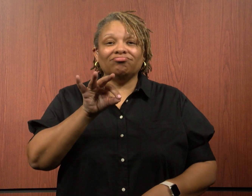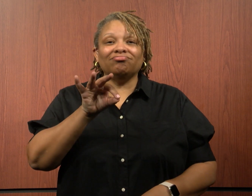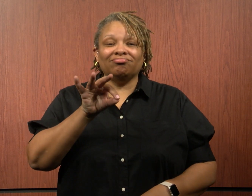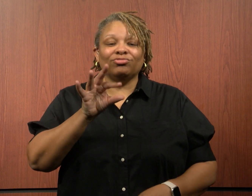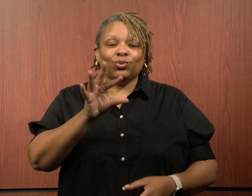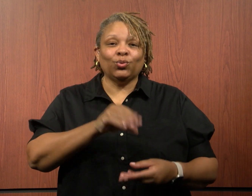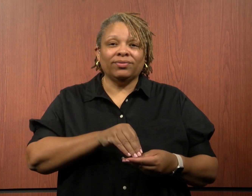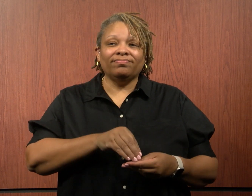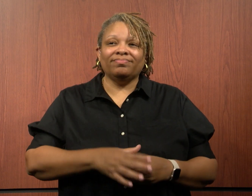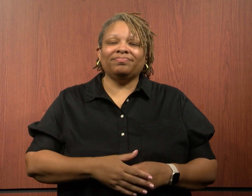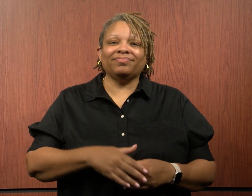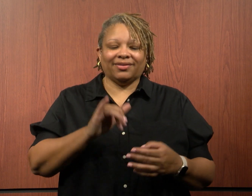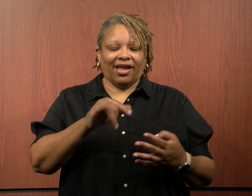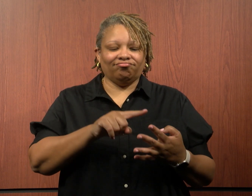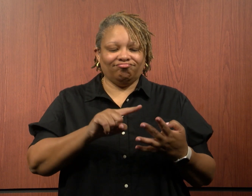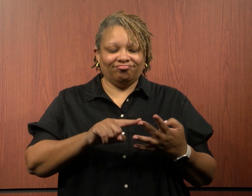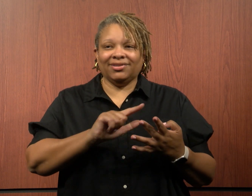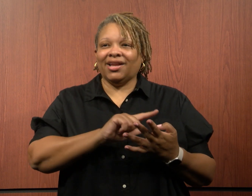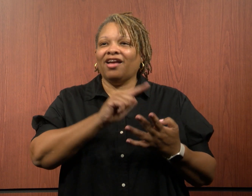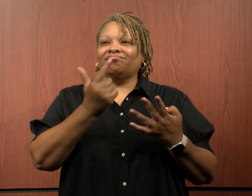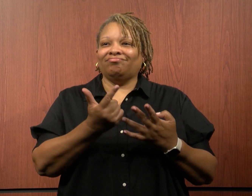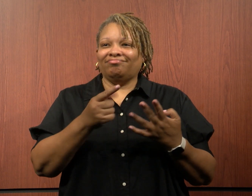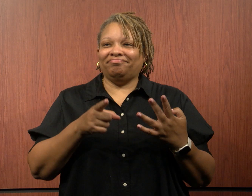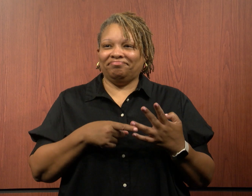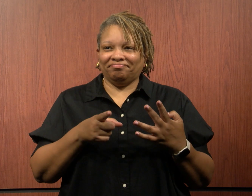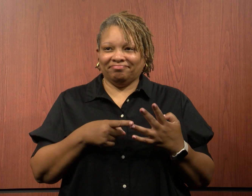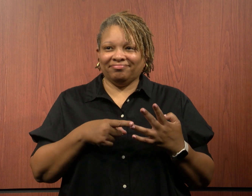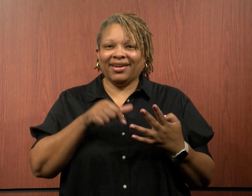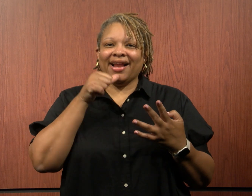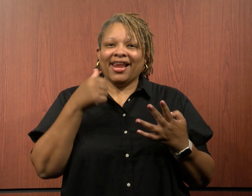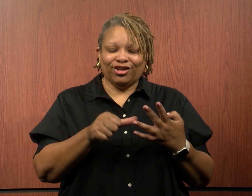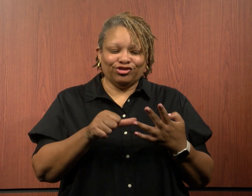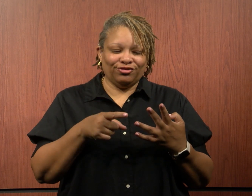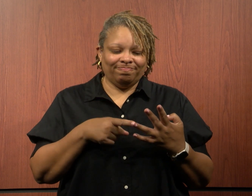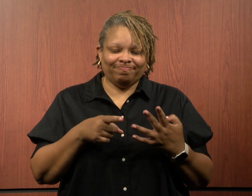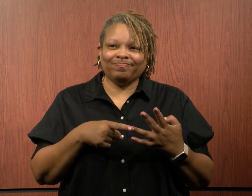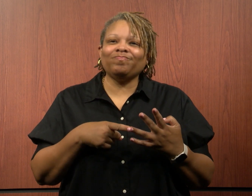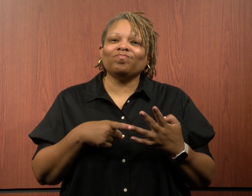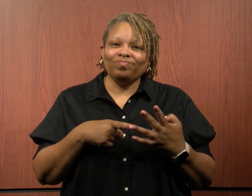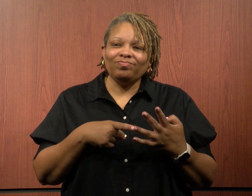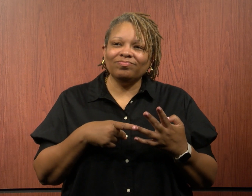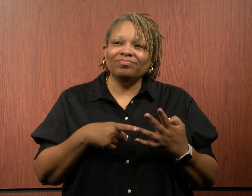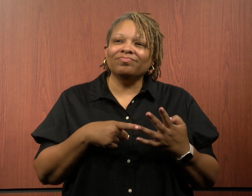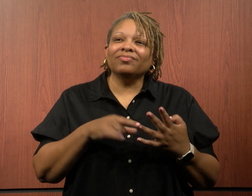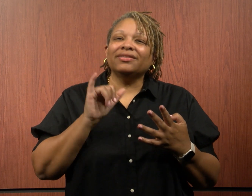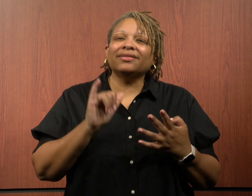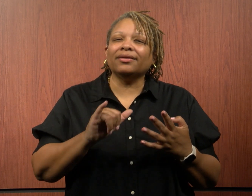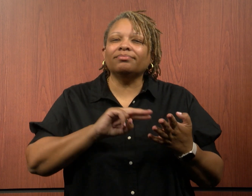Now, picture a section in our imaginary library dedicated to the epistles. The word epistle means